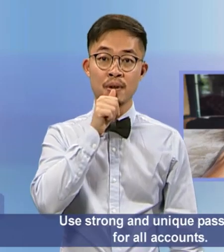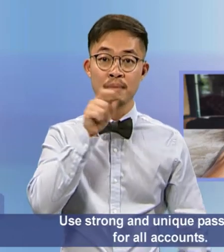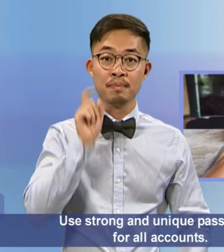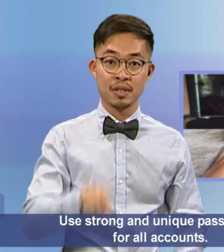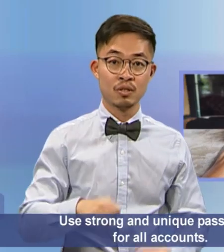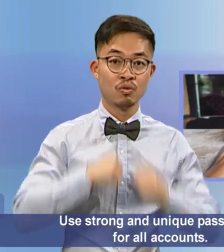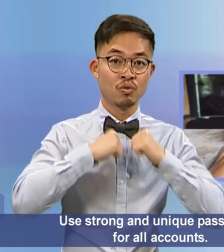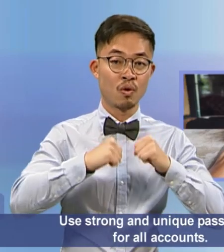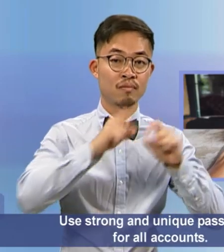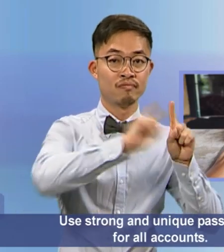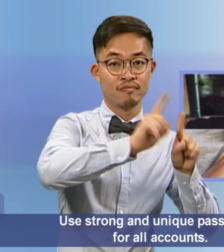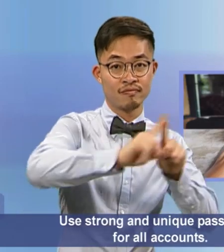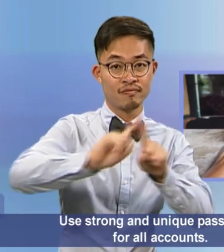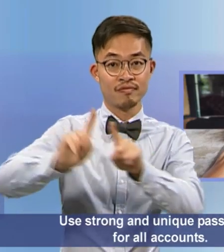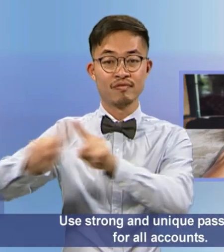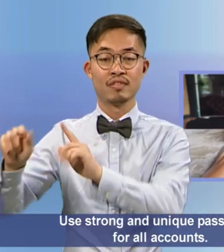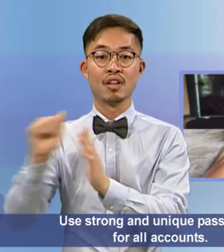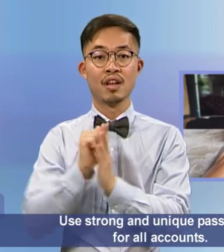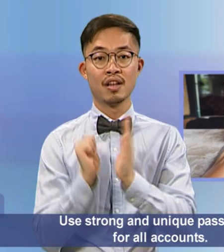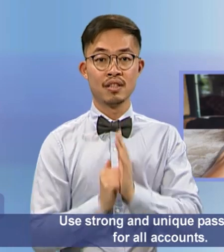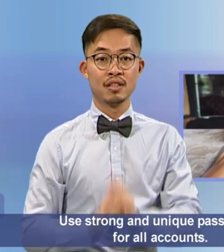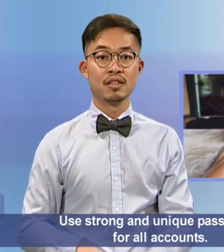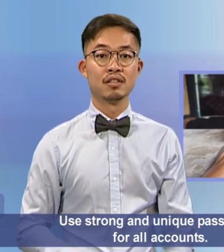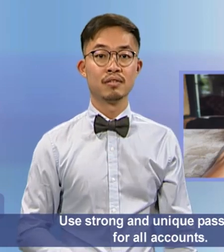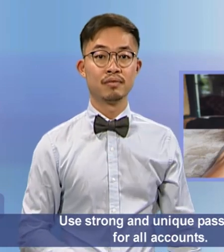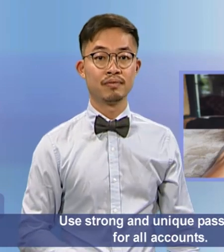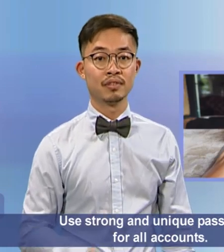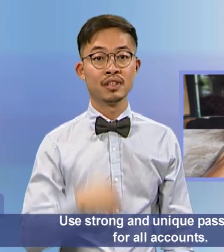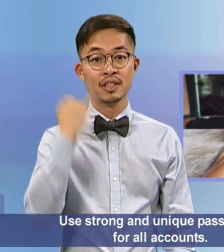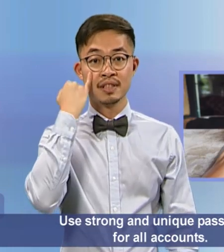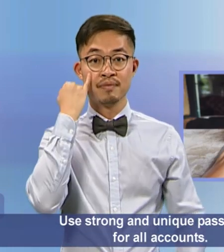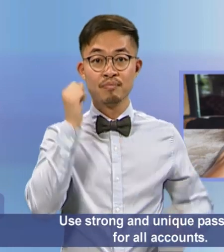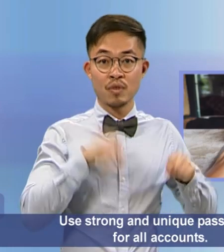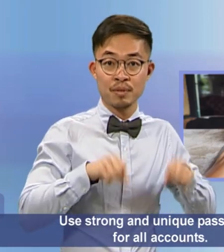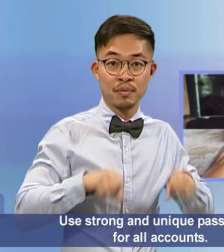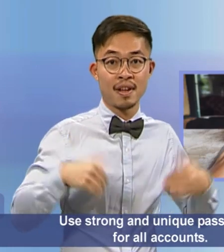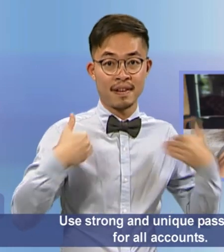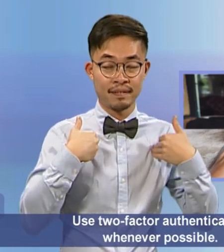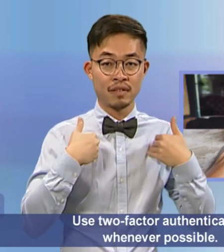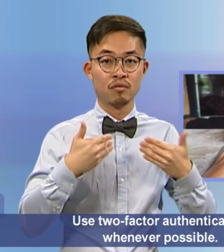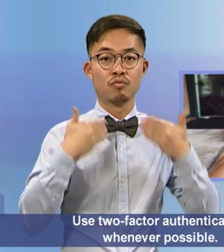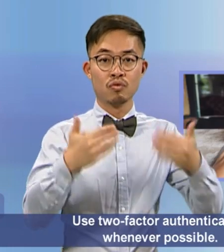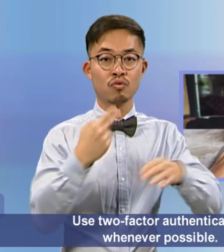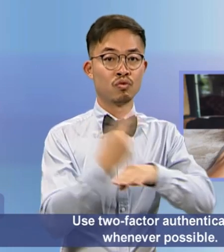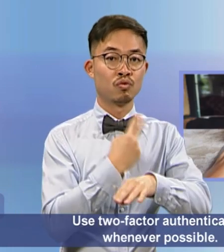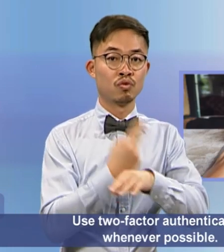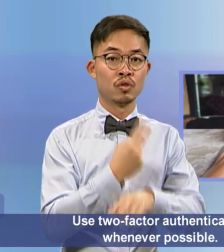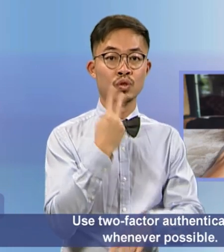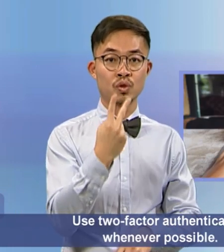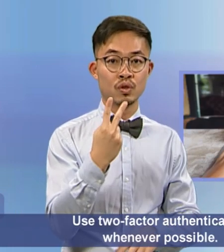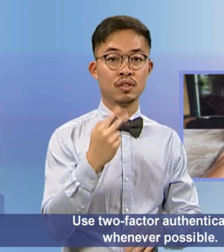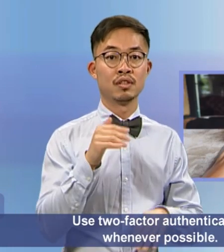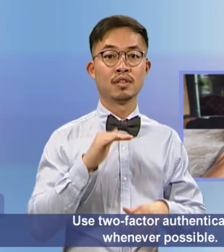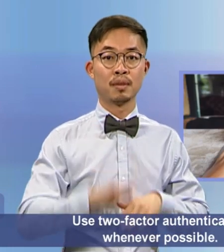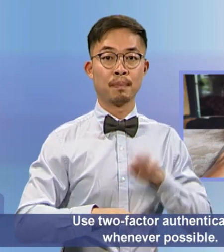Use strong and unique passwords for all accounts. Use two-factor authentication whenever